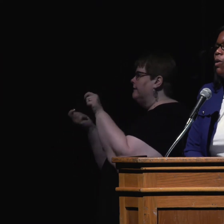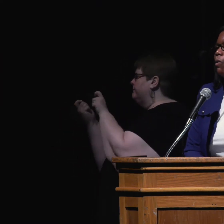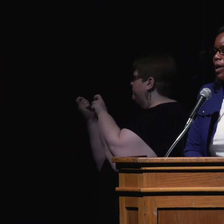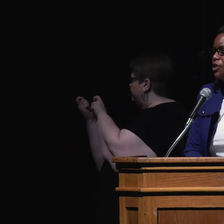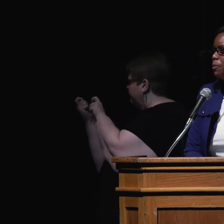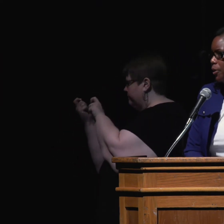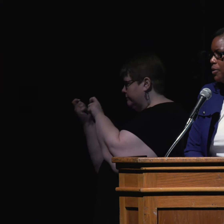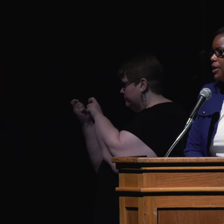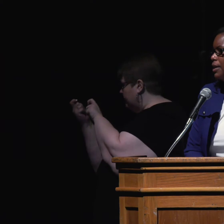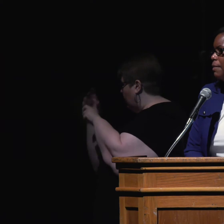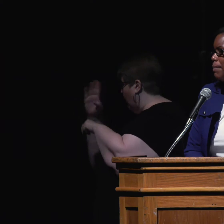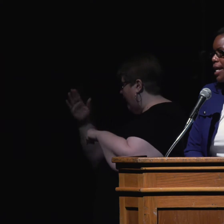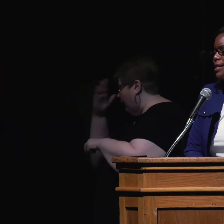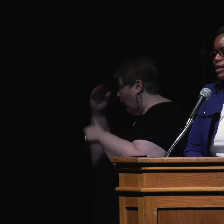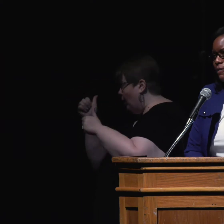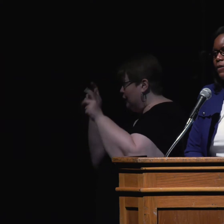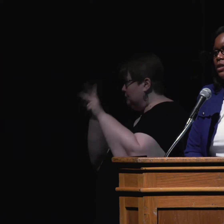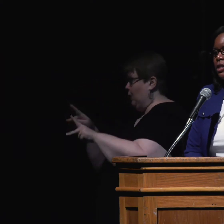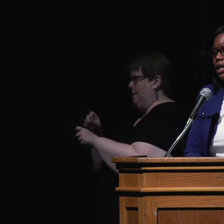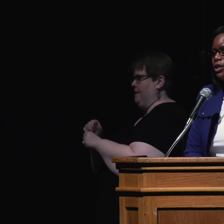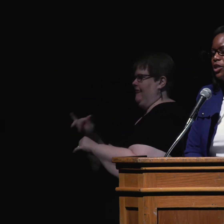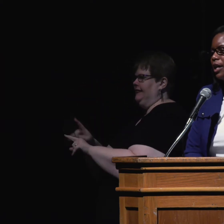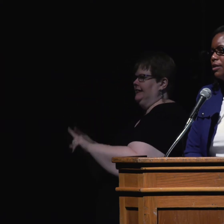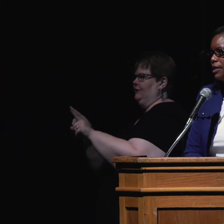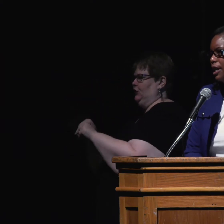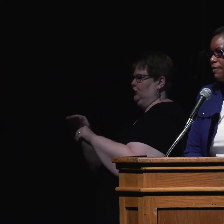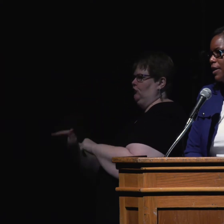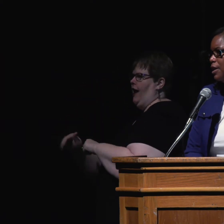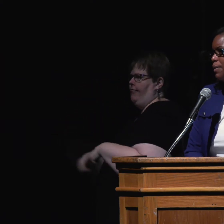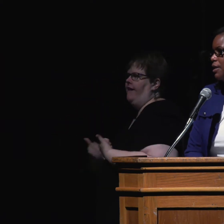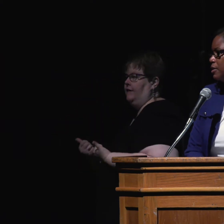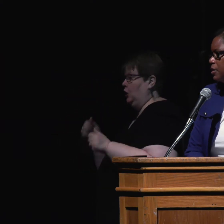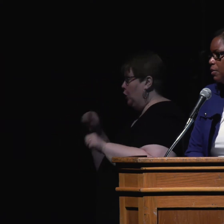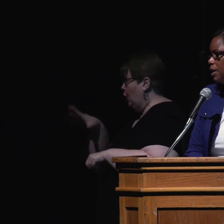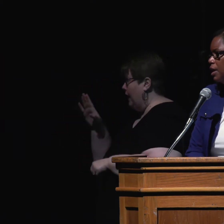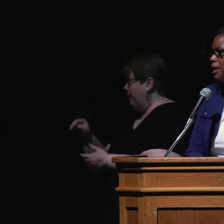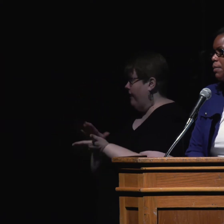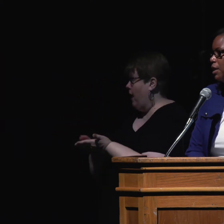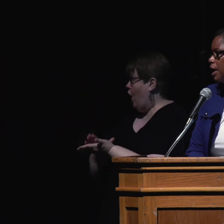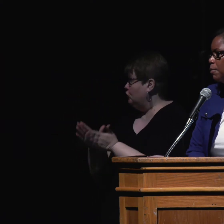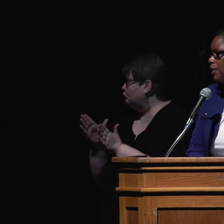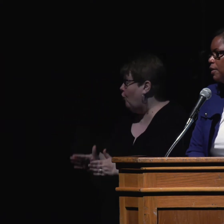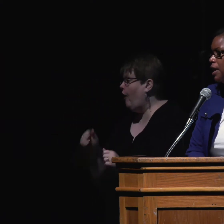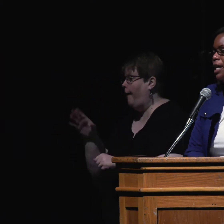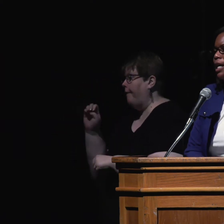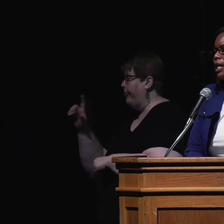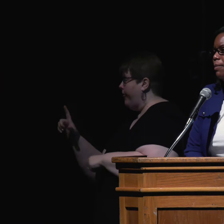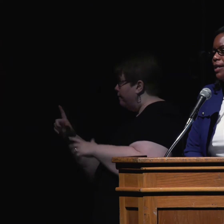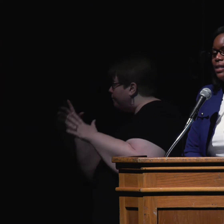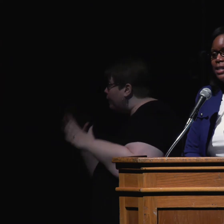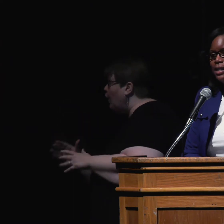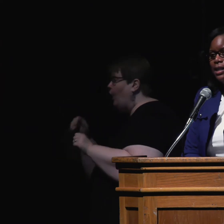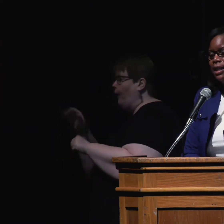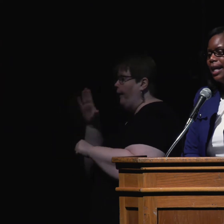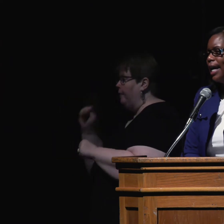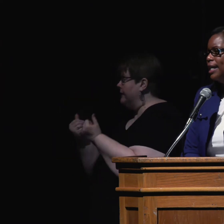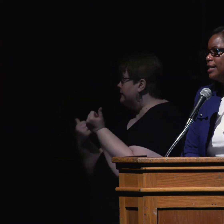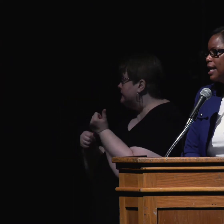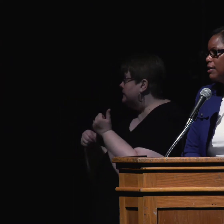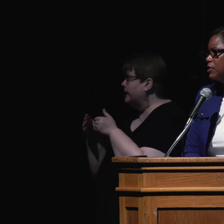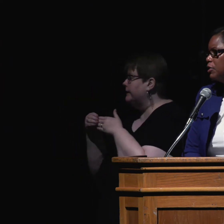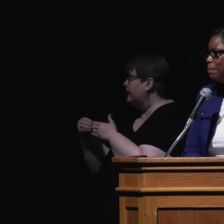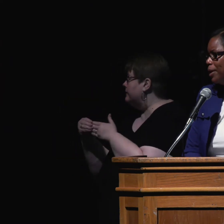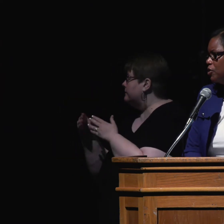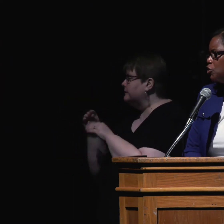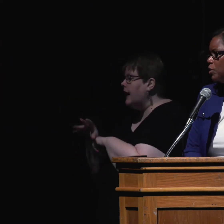know which person makes a difference in a child's life. It could be the custodian, it could be the librarian, it could be assistant,